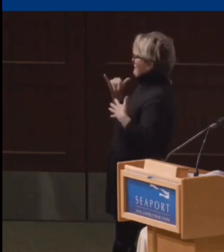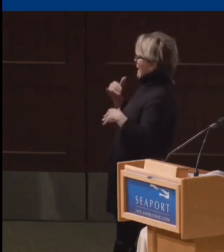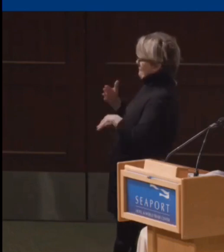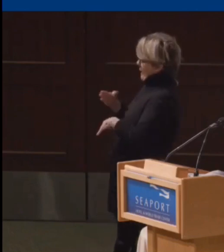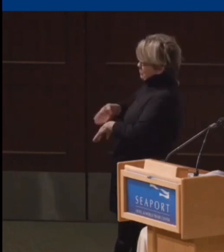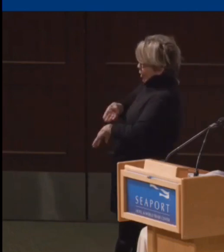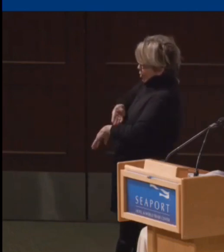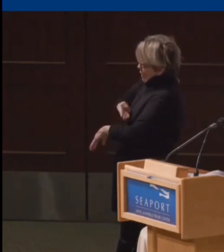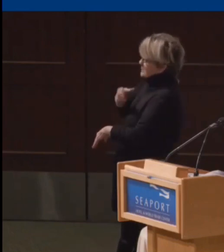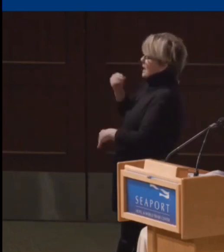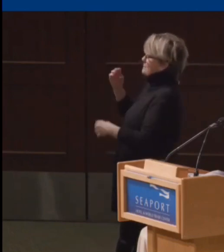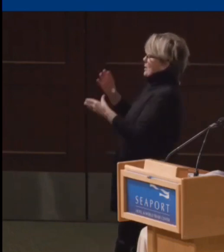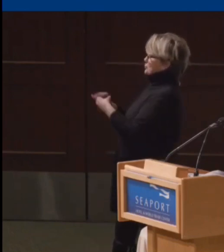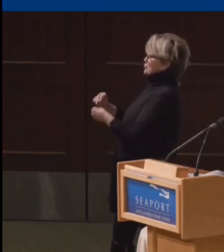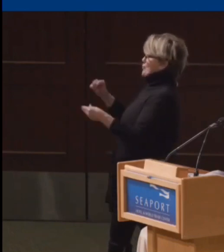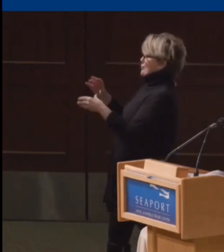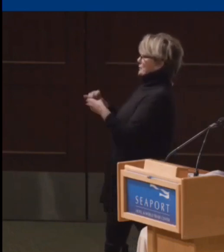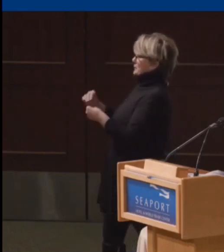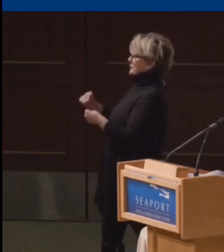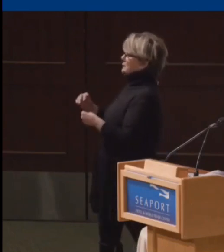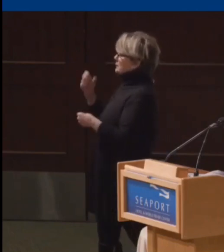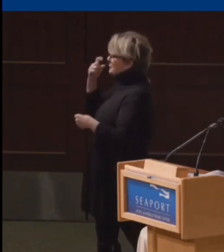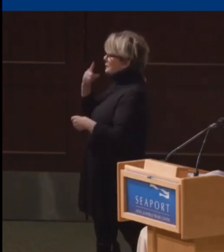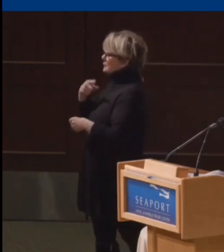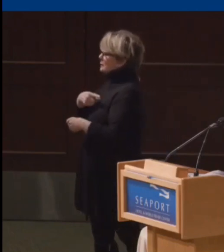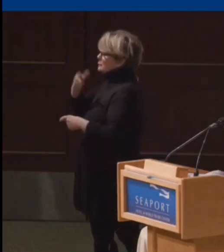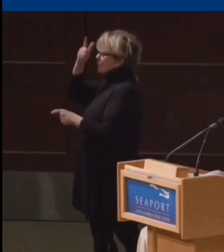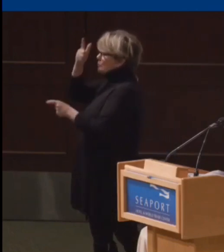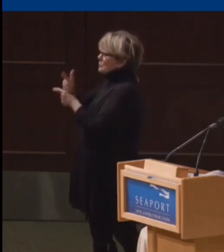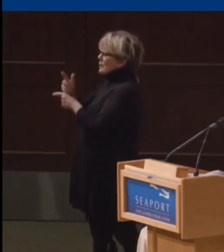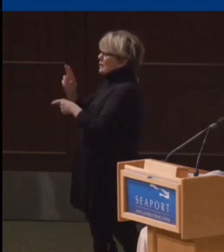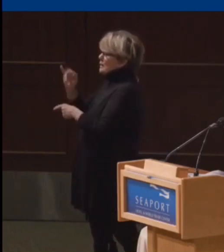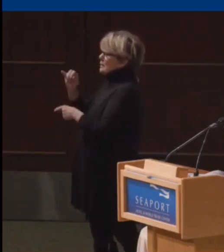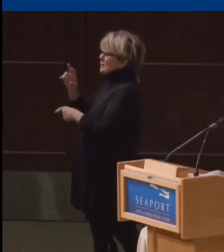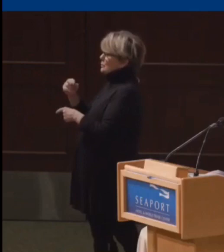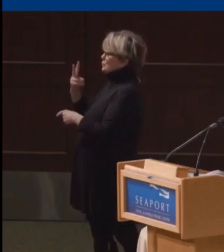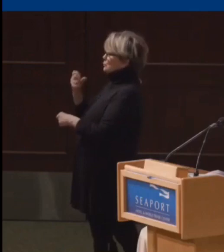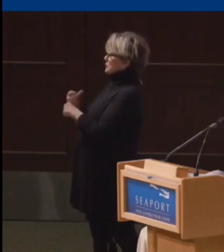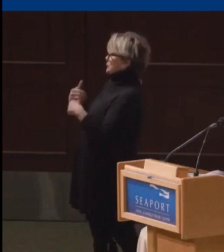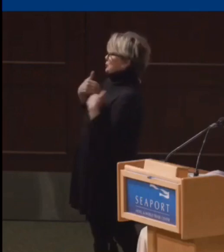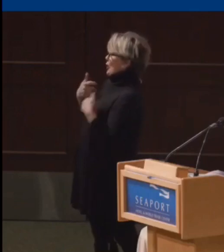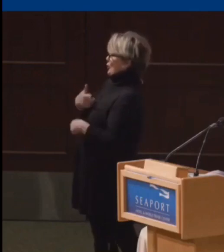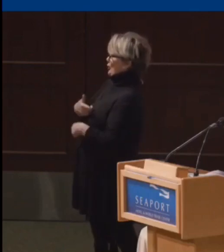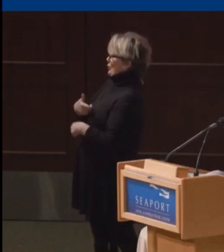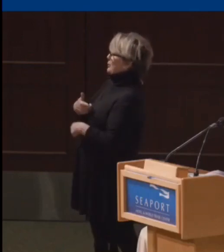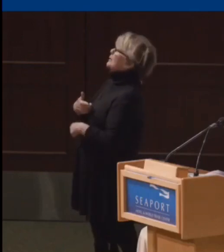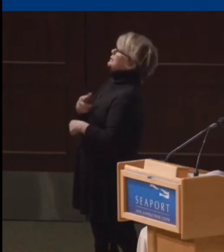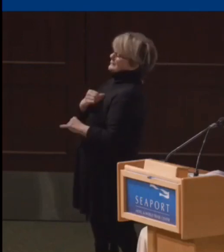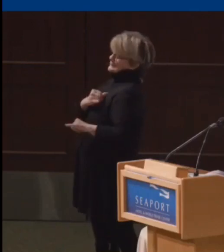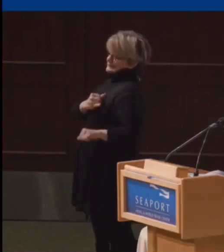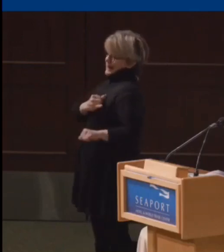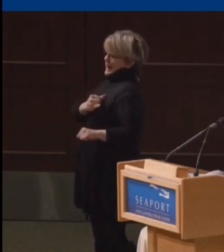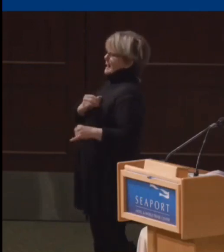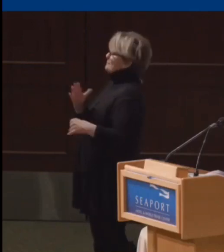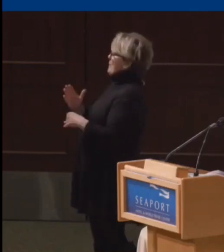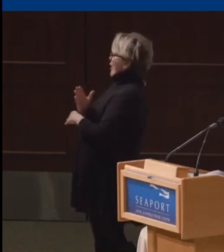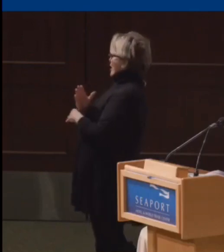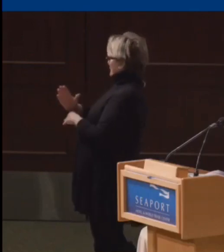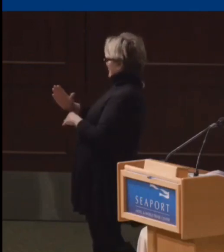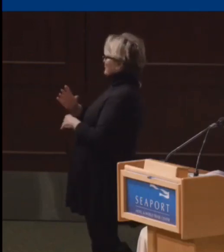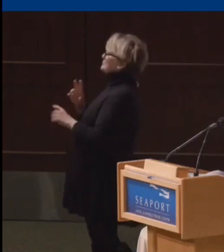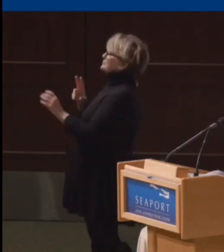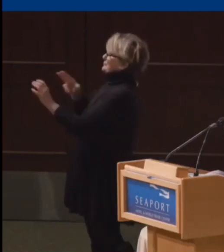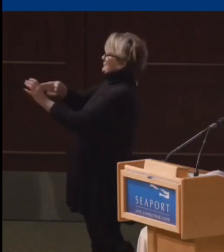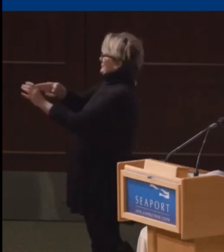and my story. In the meantime, my brother Ryan, who is 2 years younger, was diagnosed with autism and started with